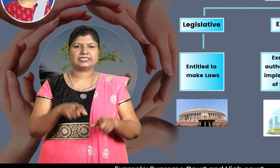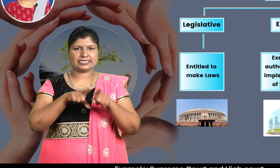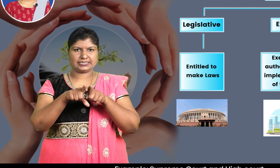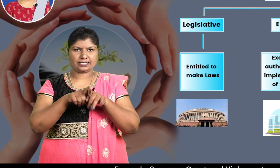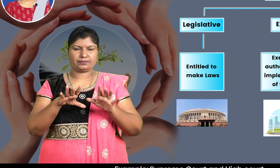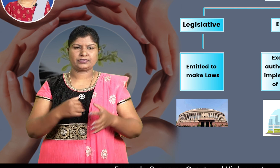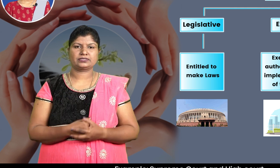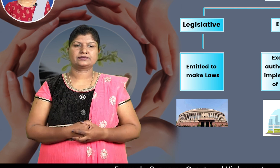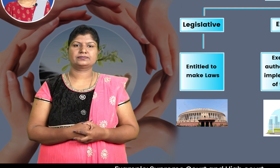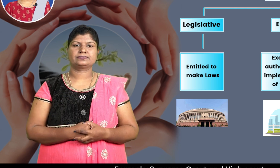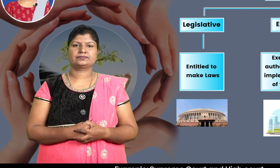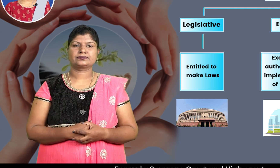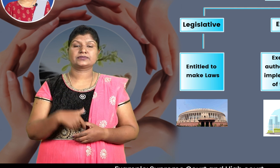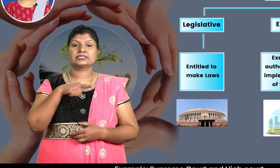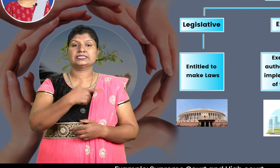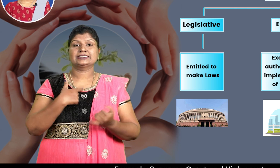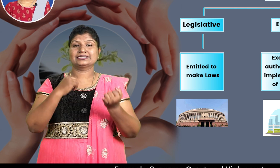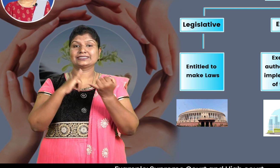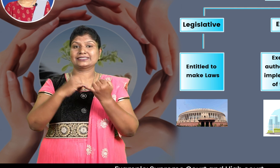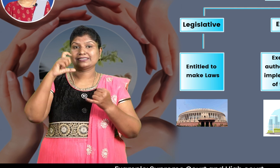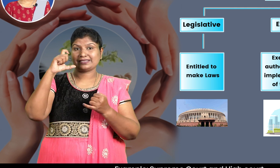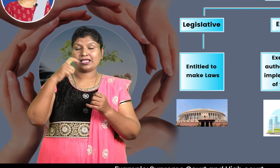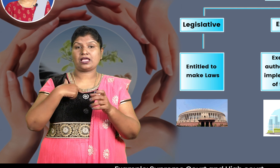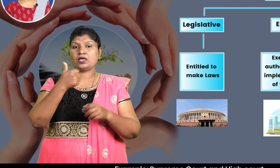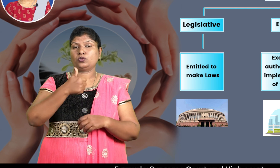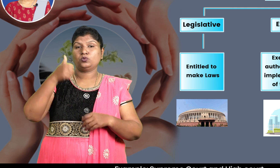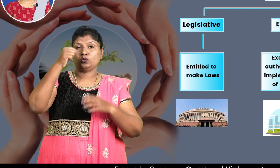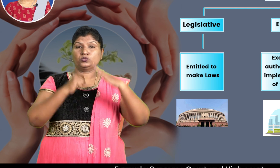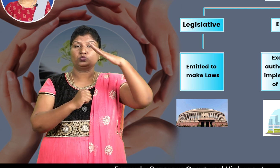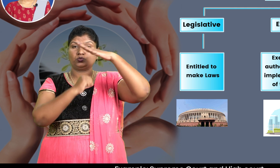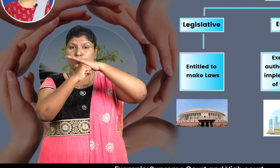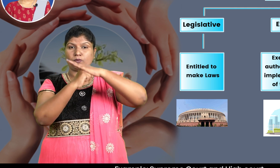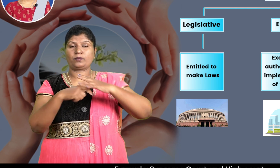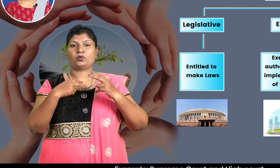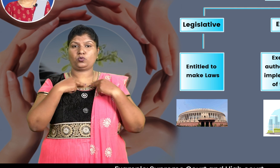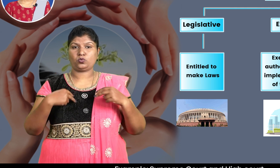Example, Supreme Court and High Court.